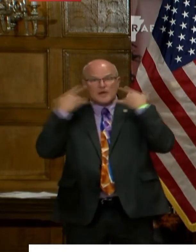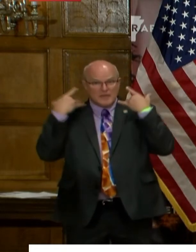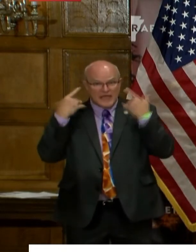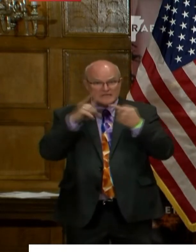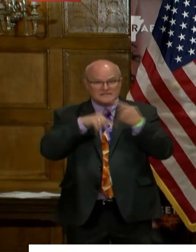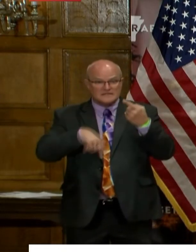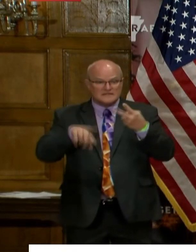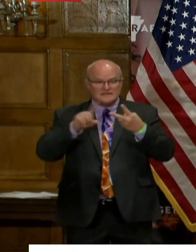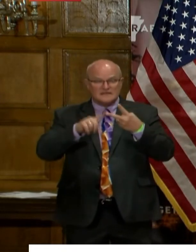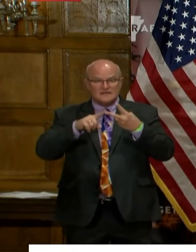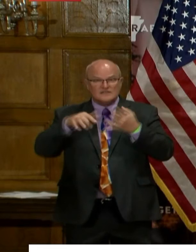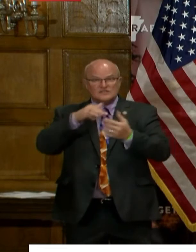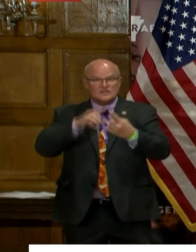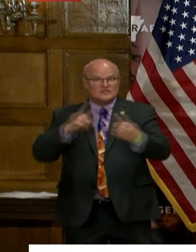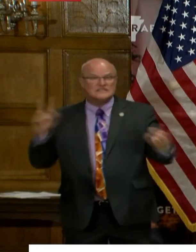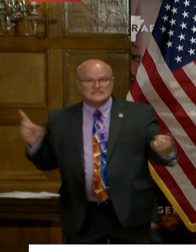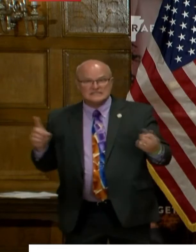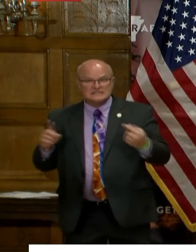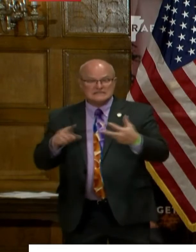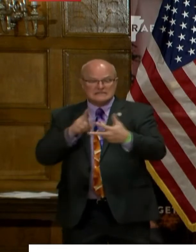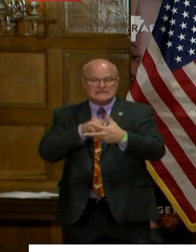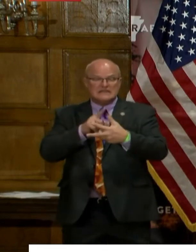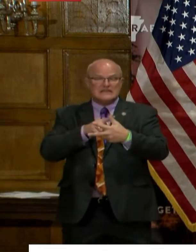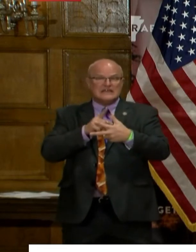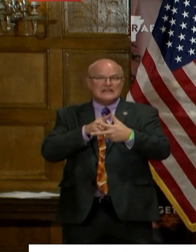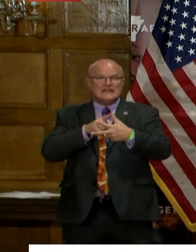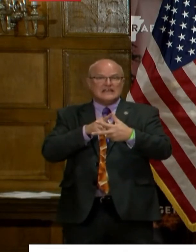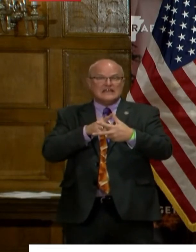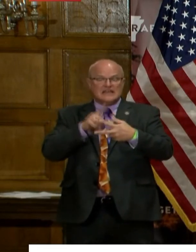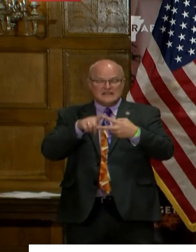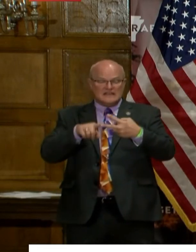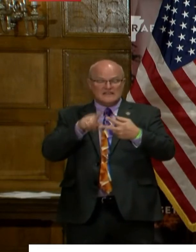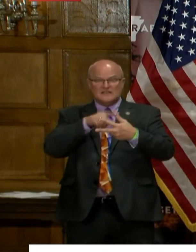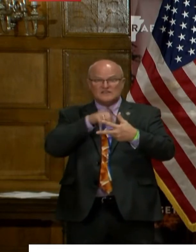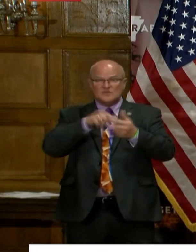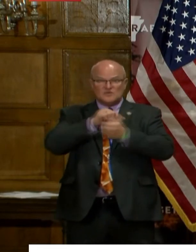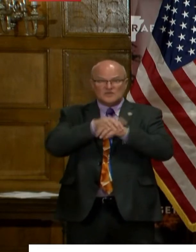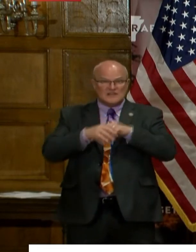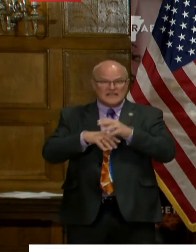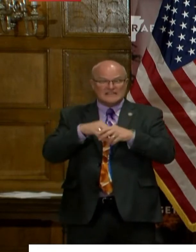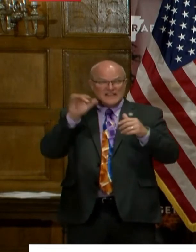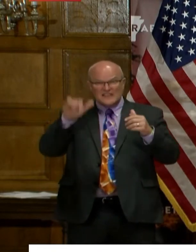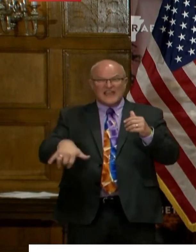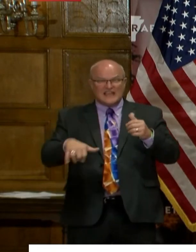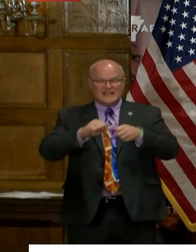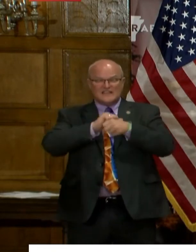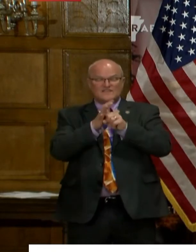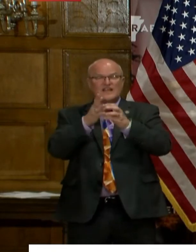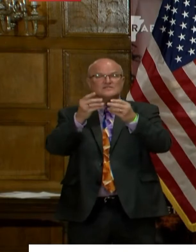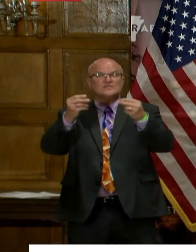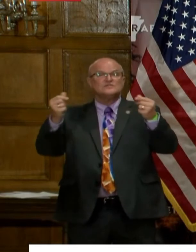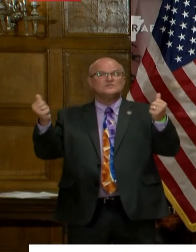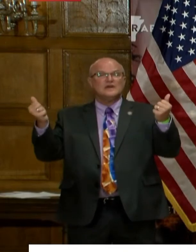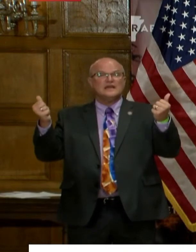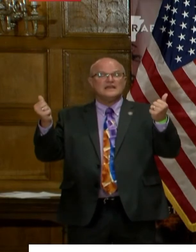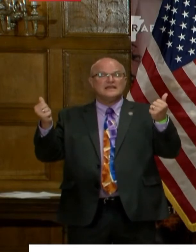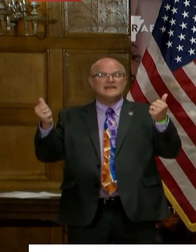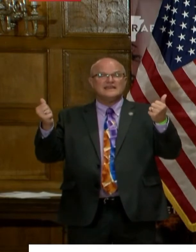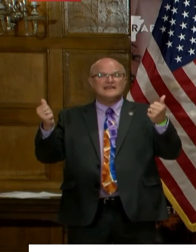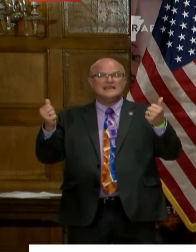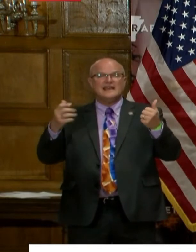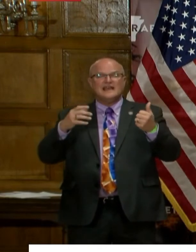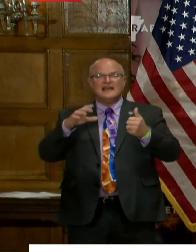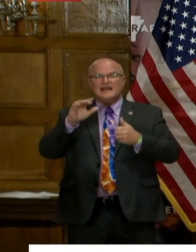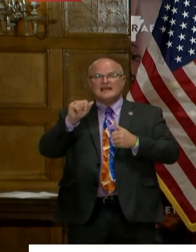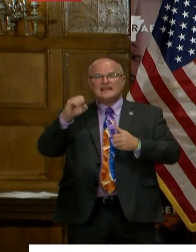mask, socially distance, and guess what? If we do those things, the virus goes away and